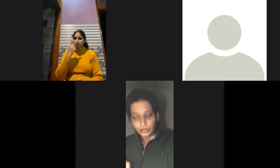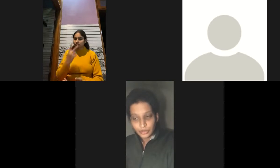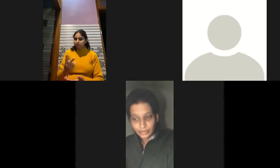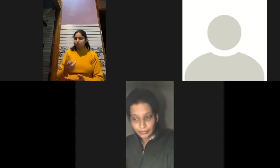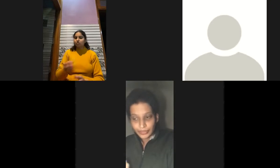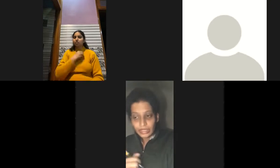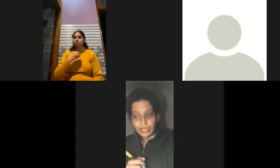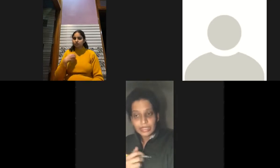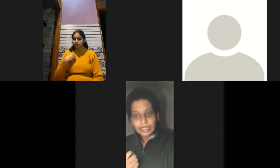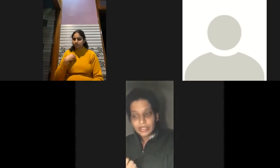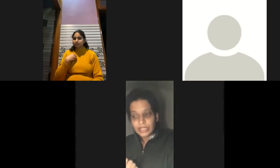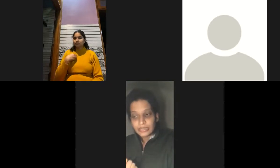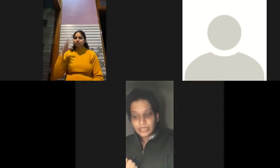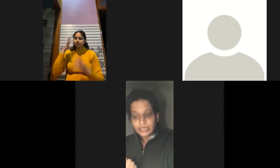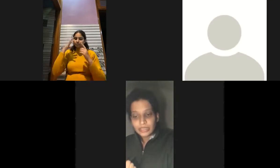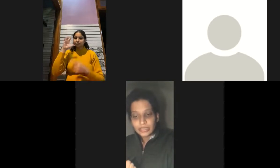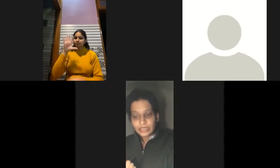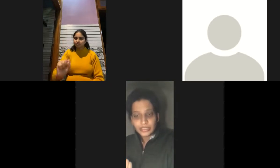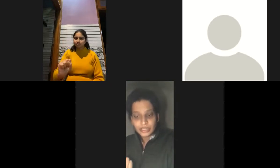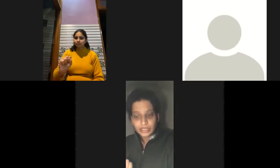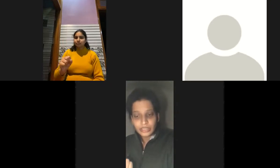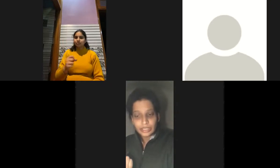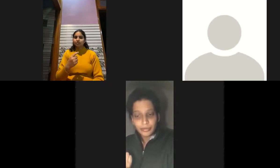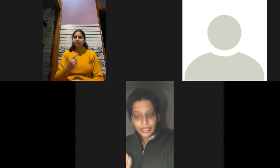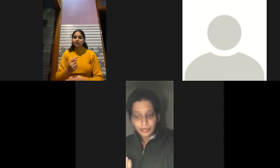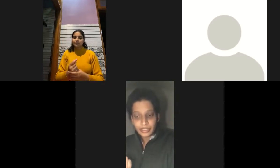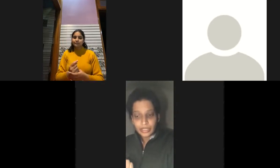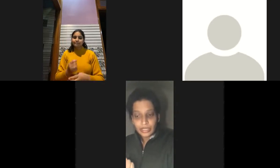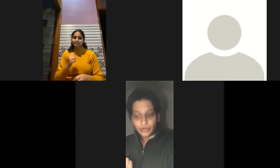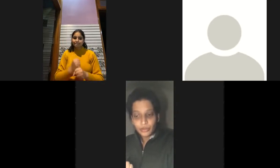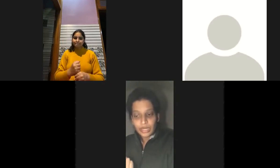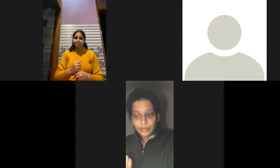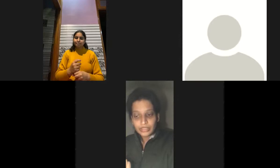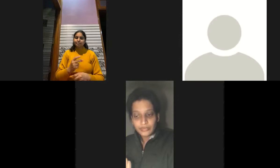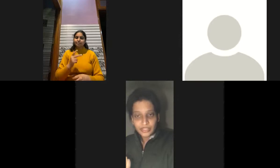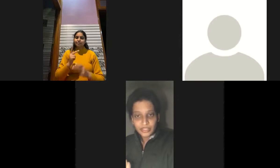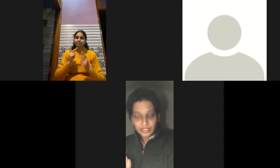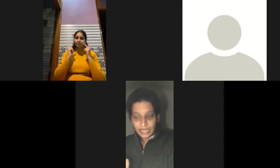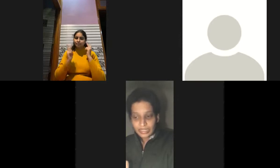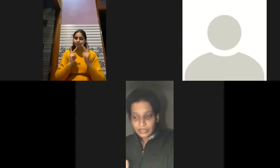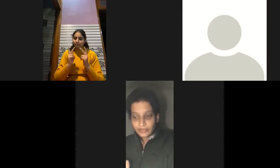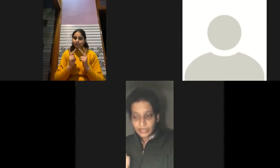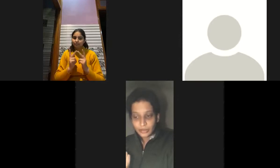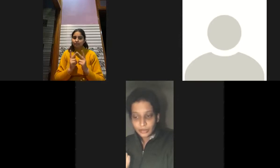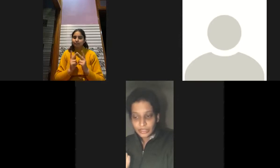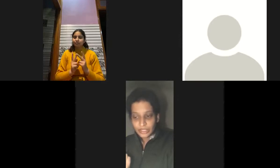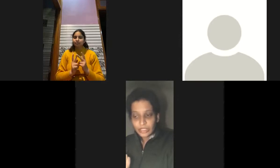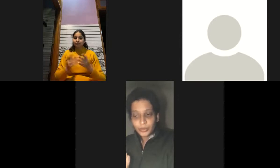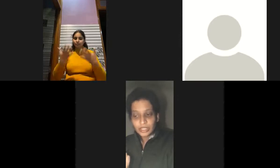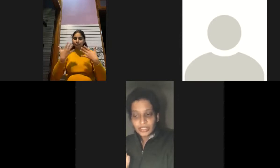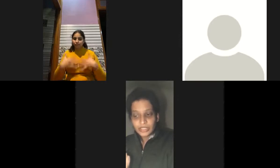his own time. Gulliver exhibits a dispositional impairment known among the physicians as, within